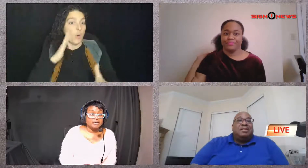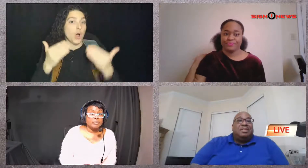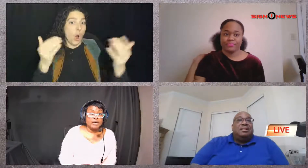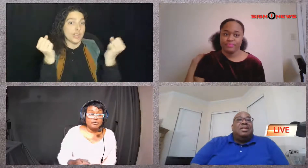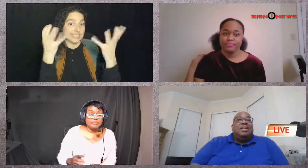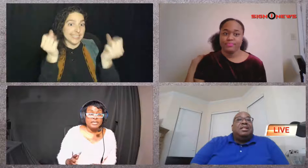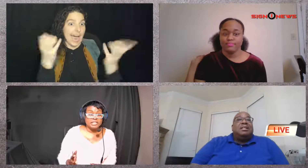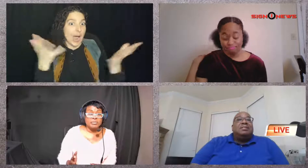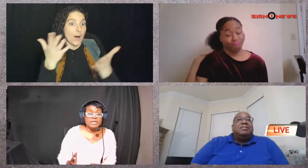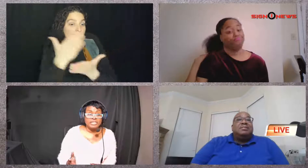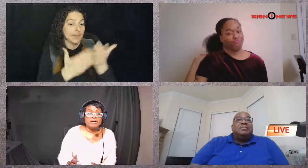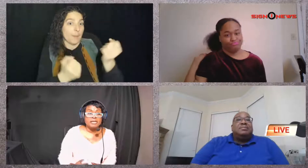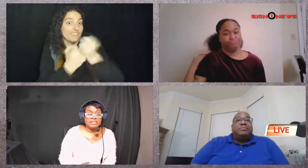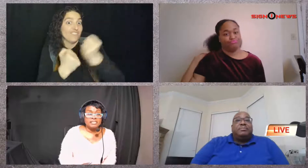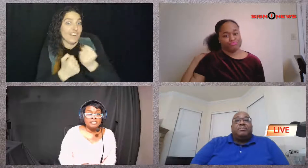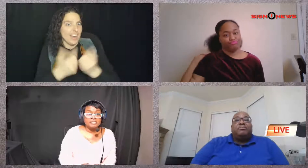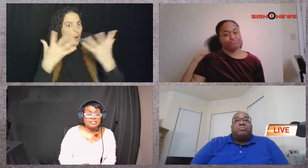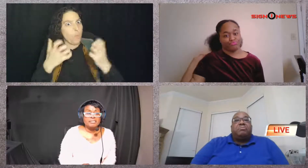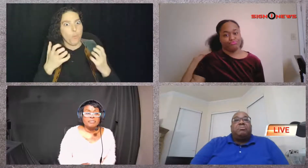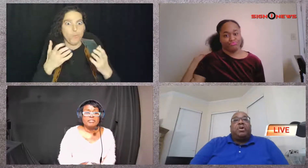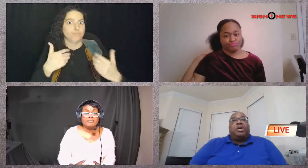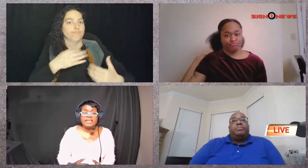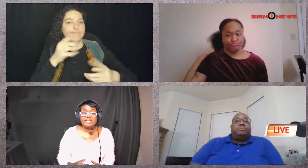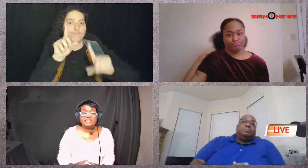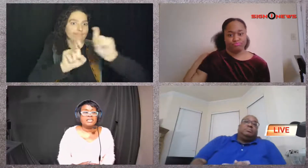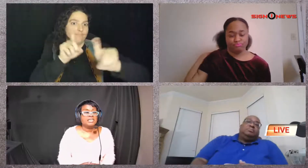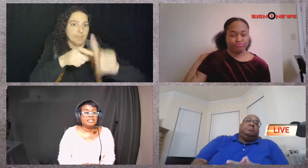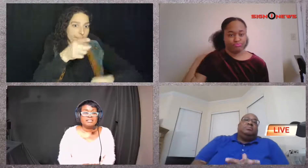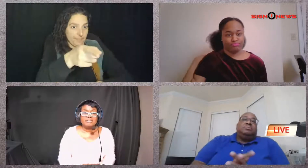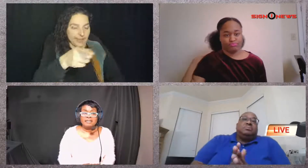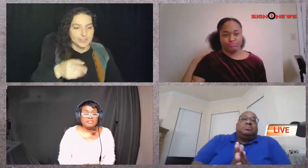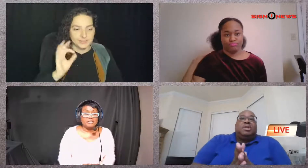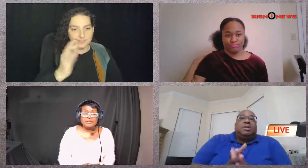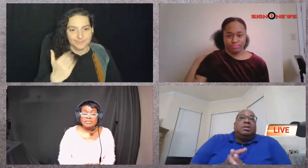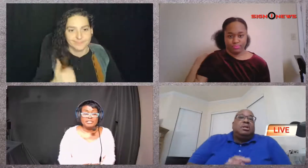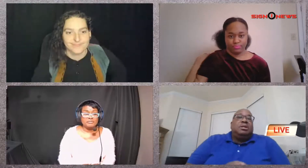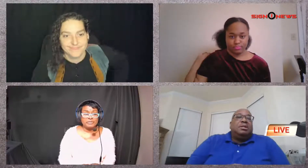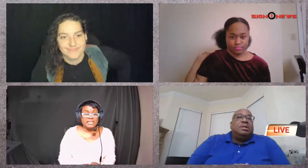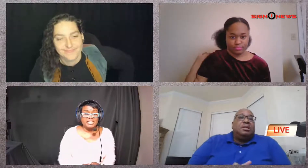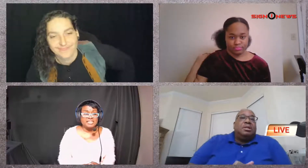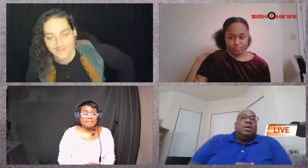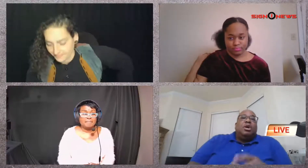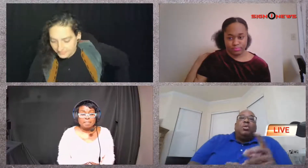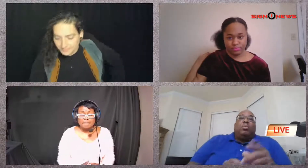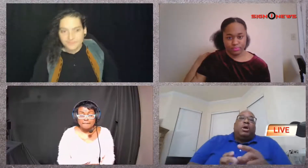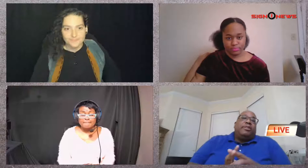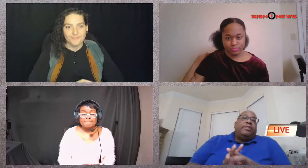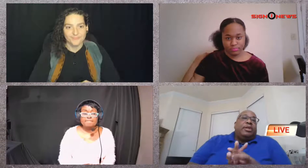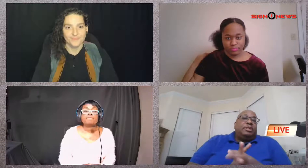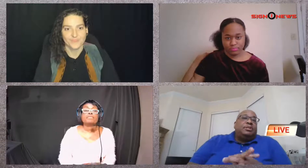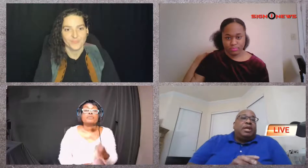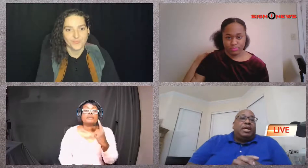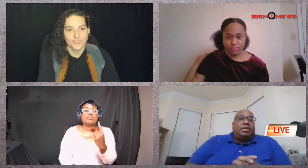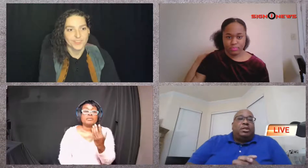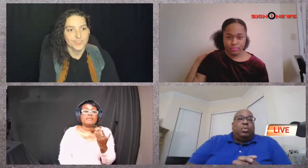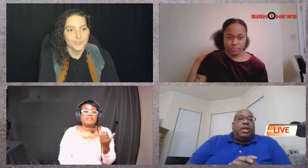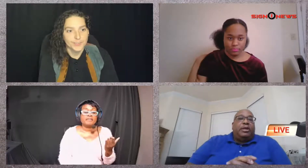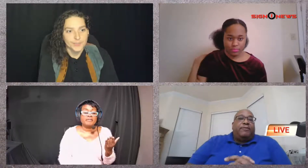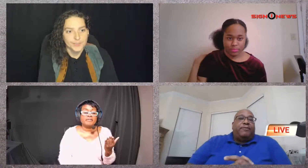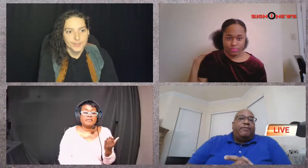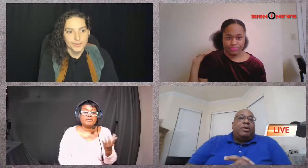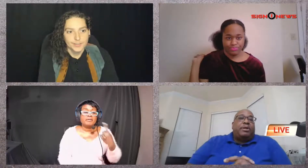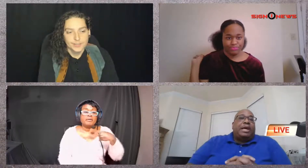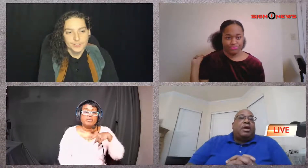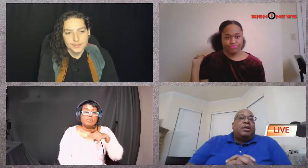Dad, after you finish, I want to let the audience, some of the fans, they have so many questions for you guys. One of the things that